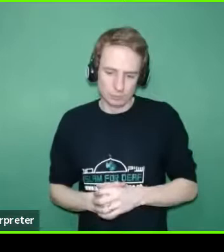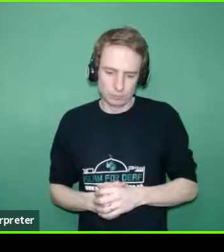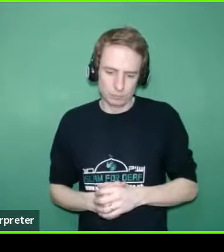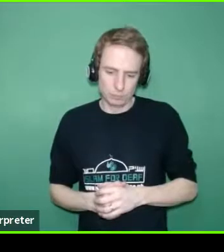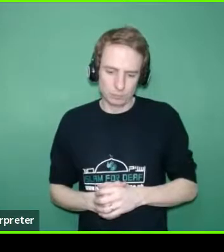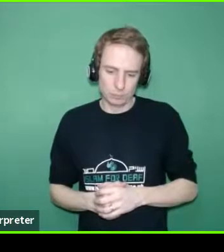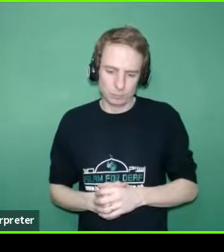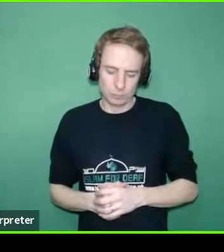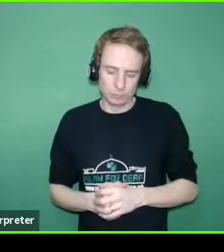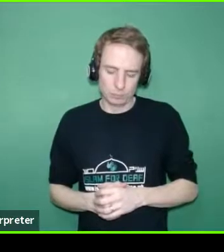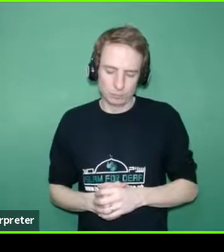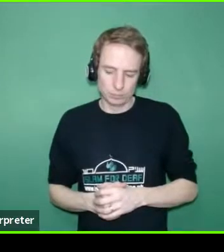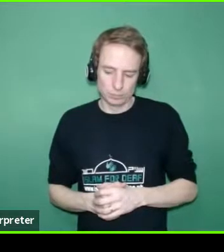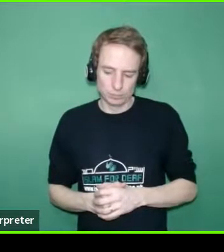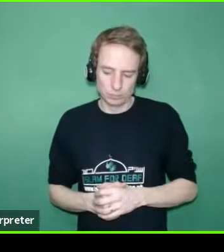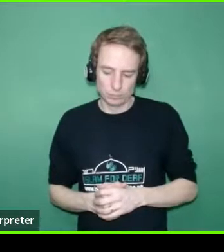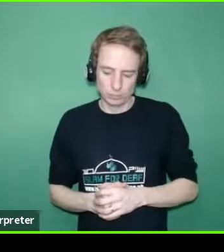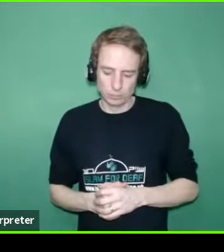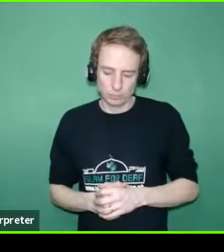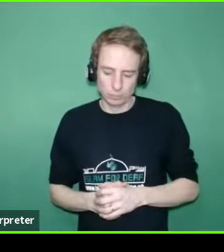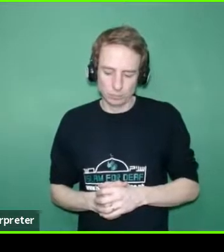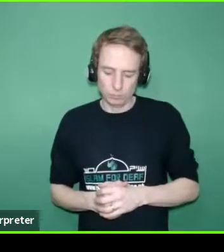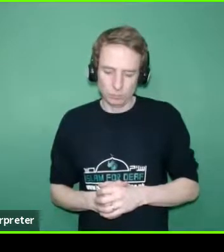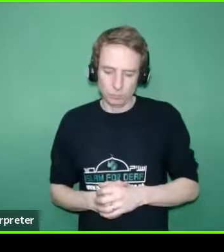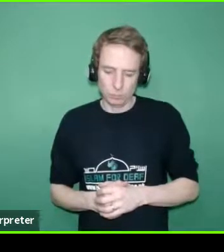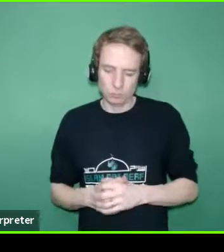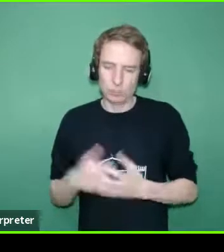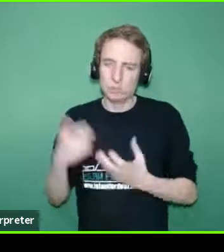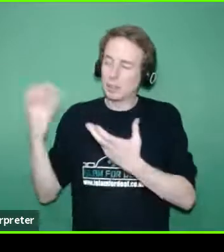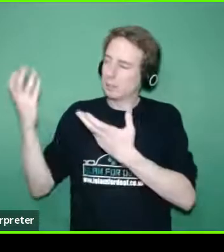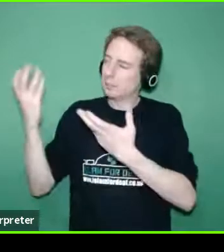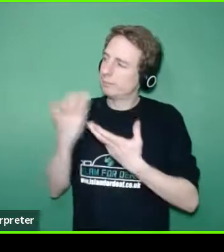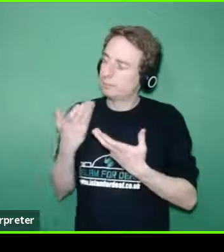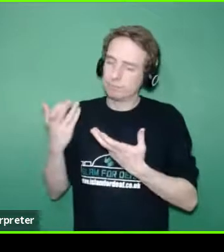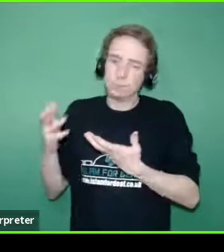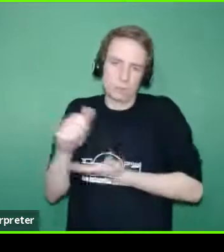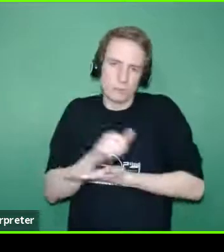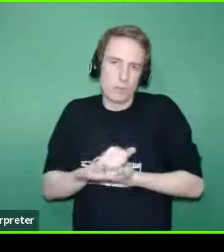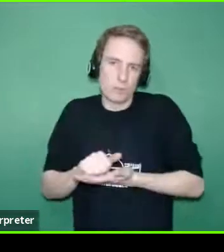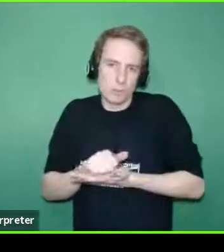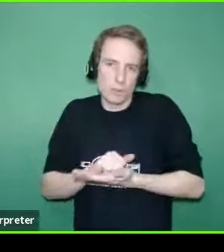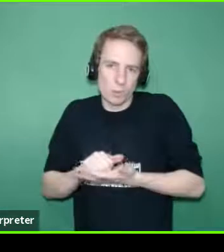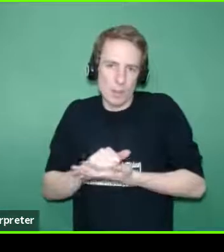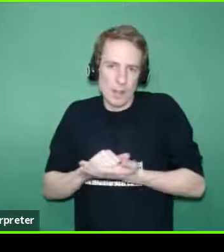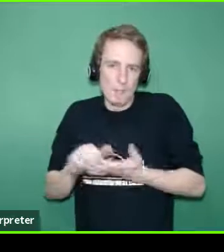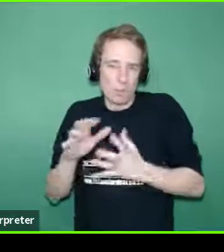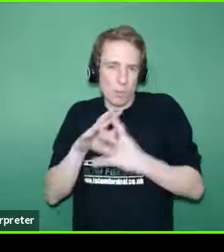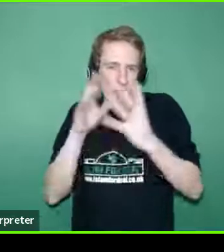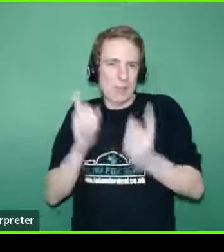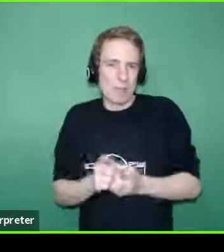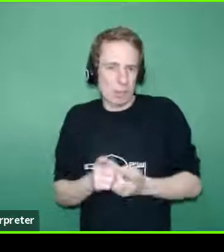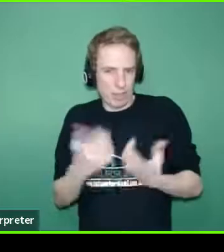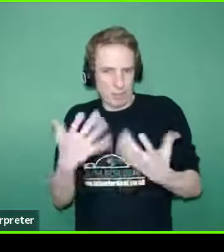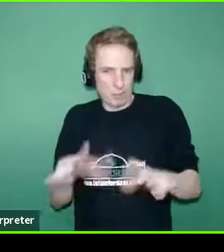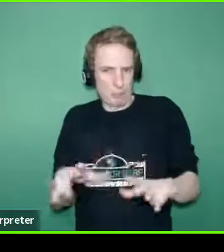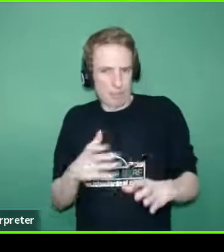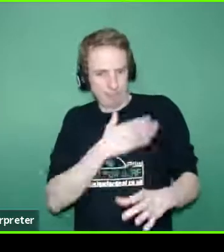leave and pardon me everything that I have done.